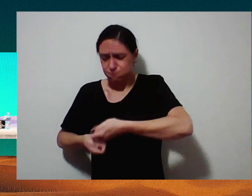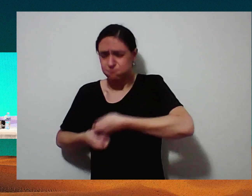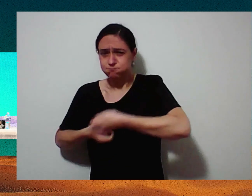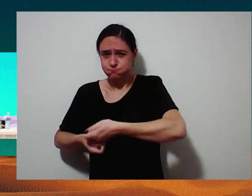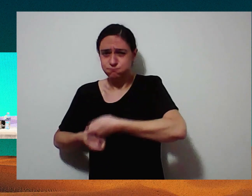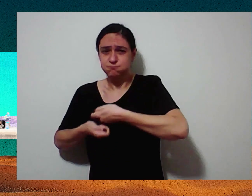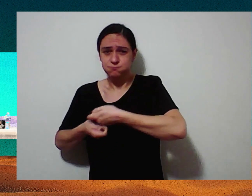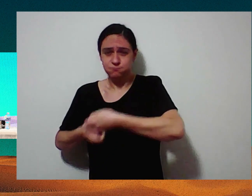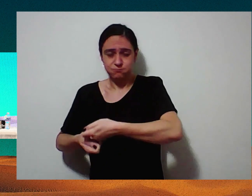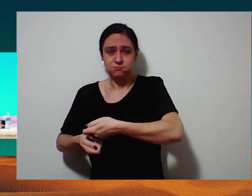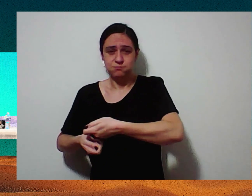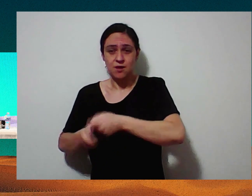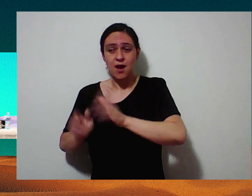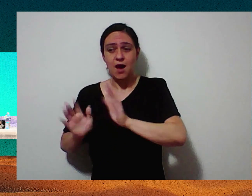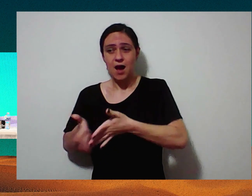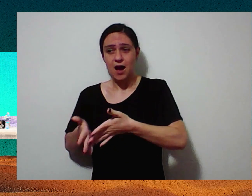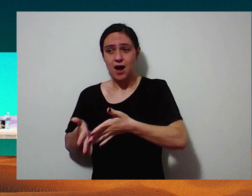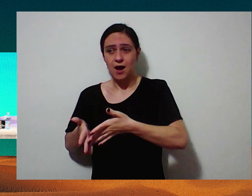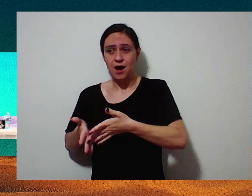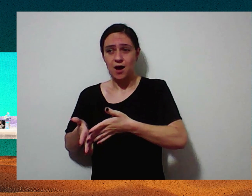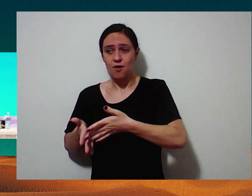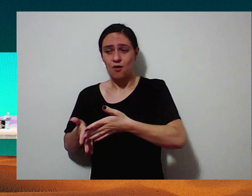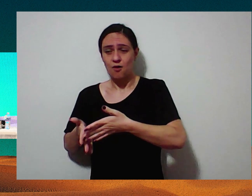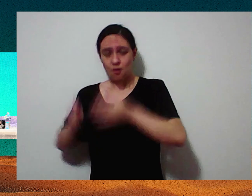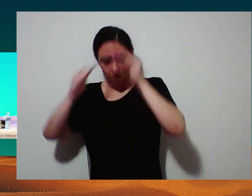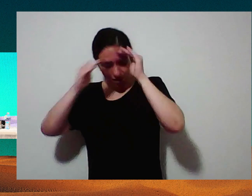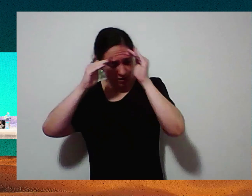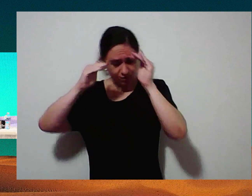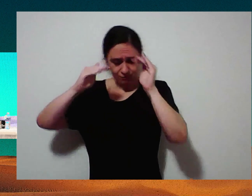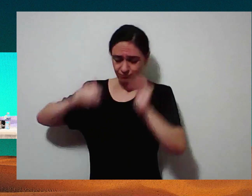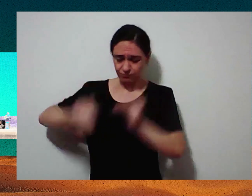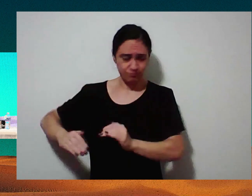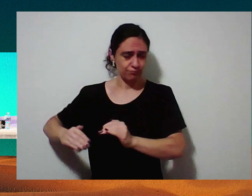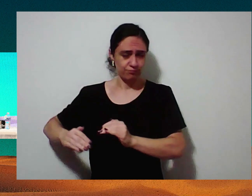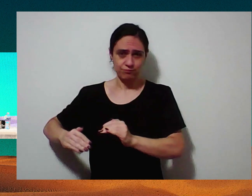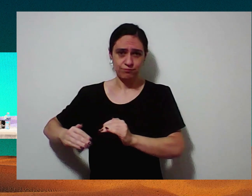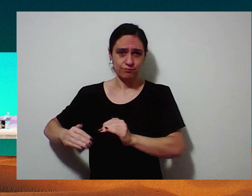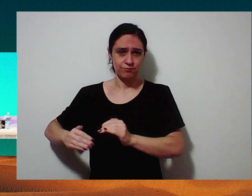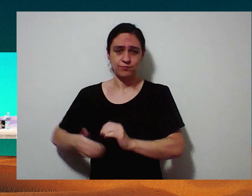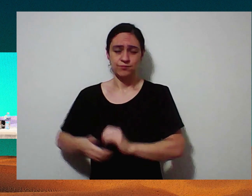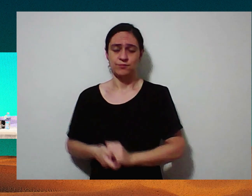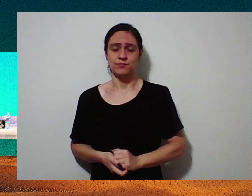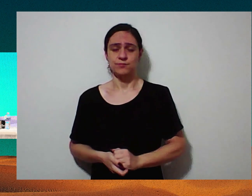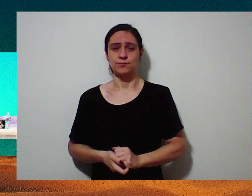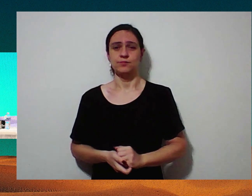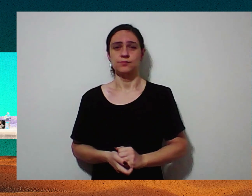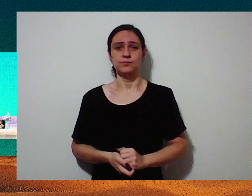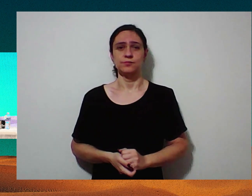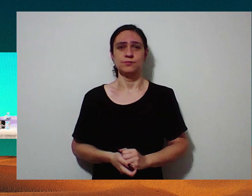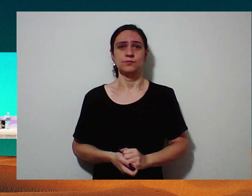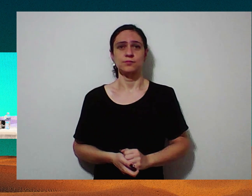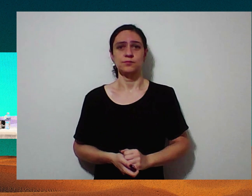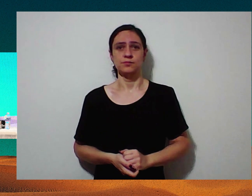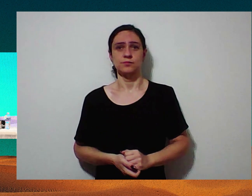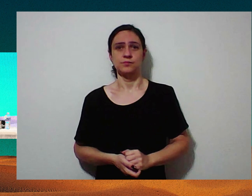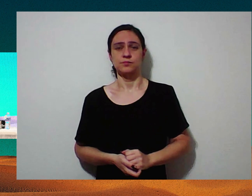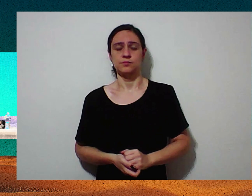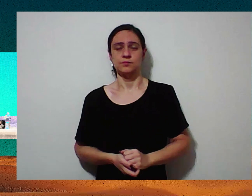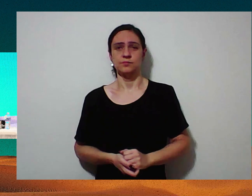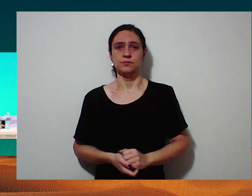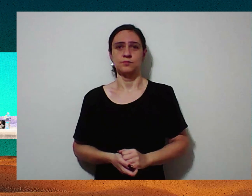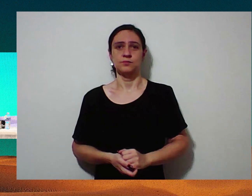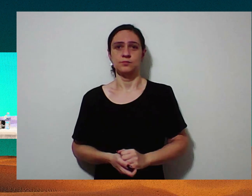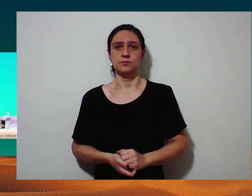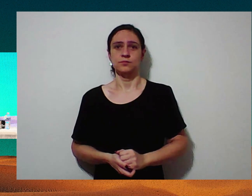agora atua nos filhos da desobediência. And you he made alive who were dead in trespasses and sins, in which you once